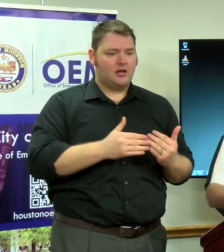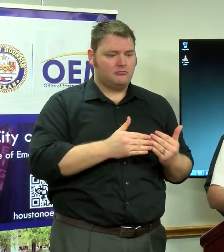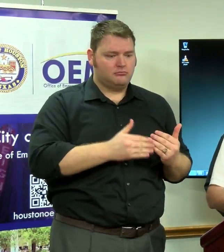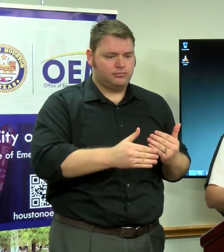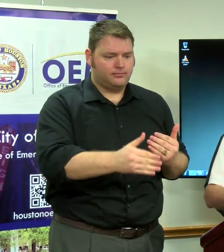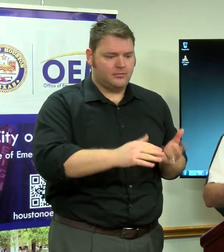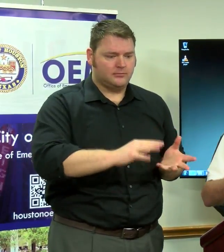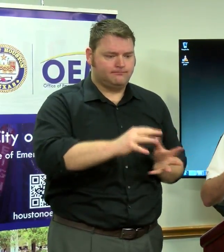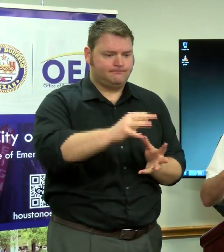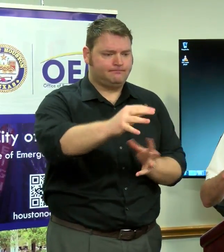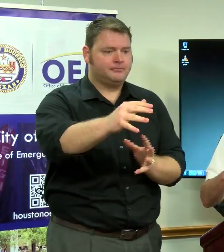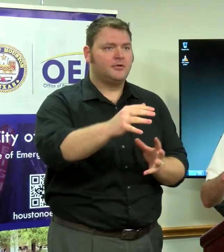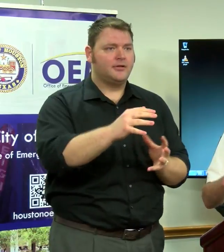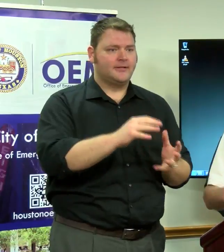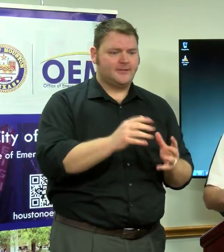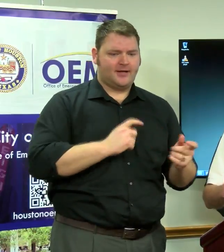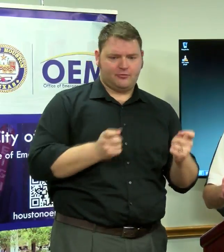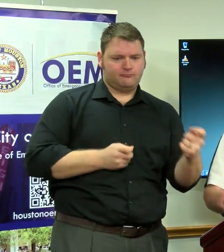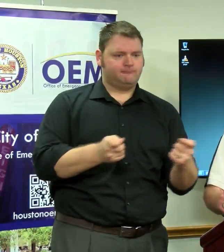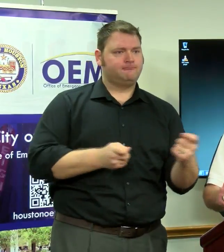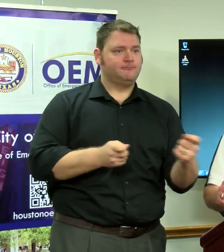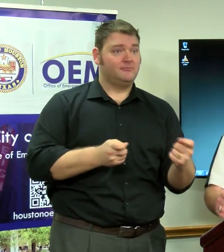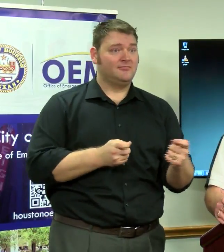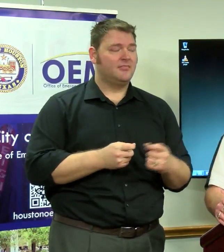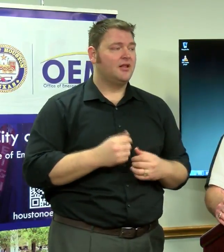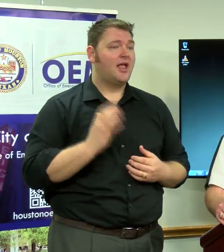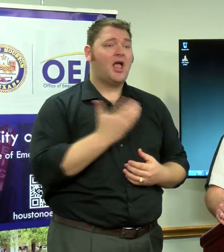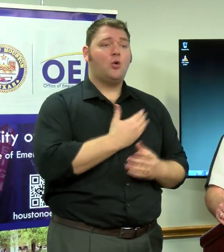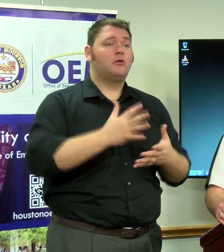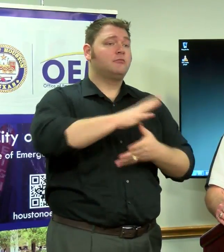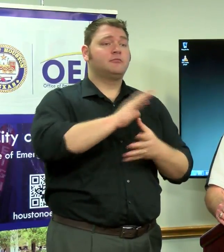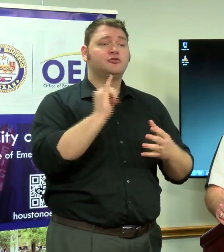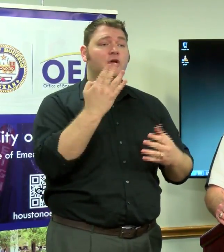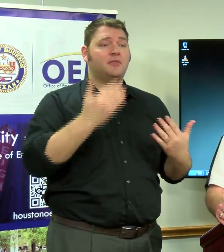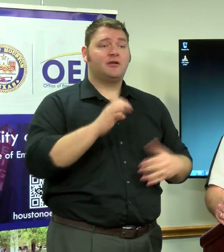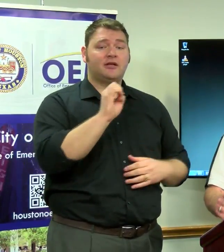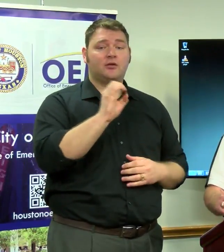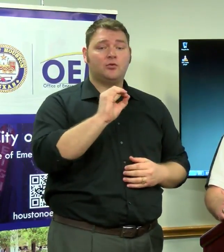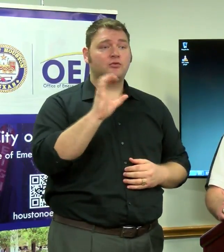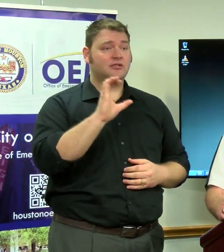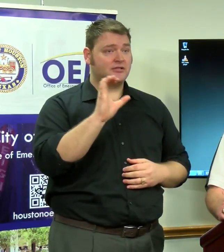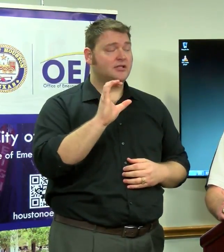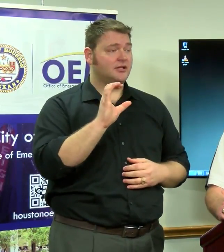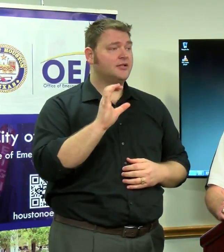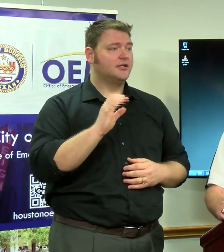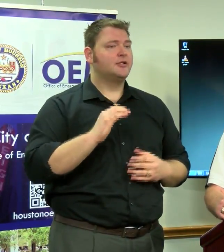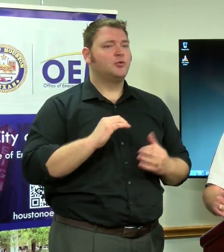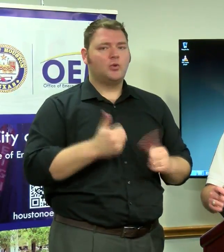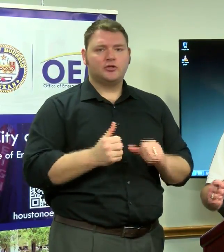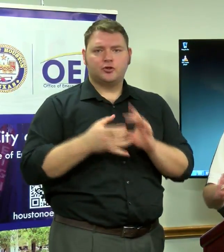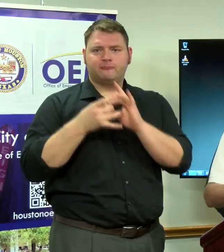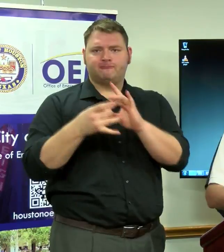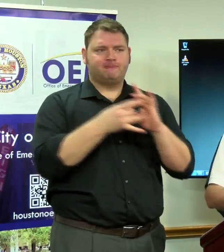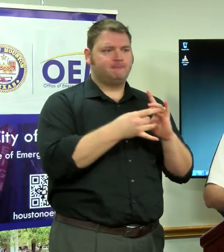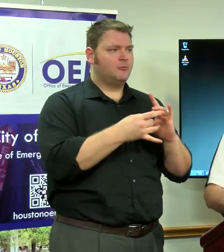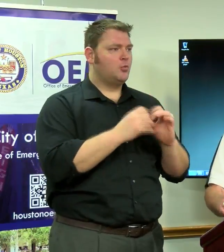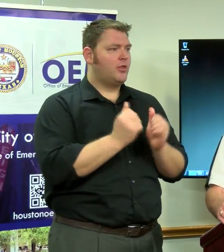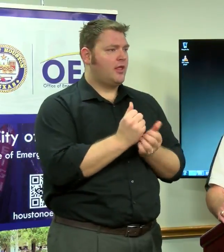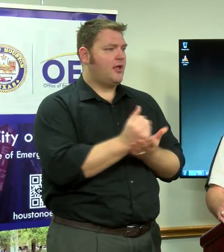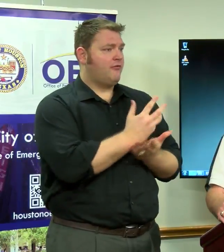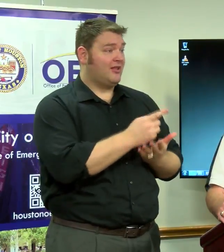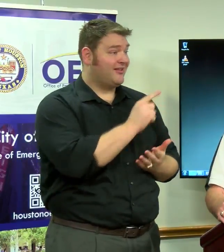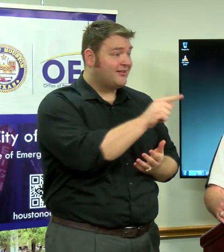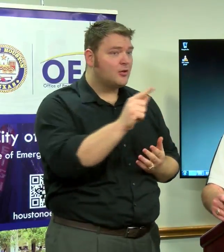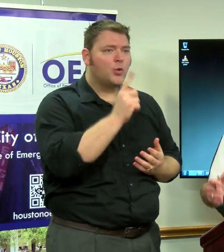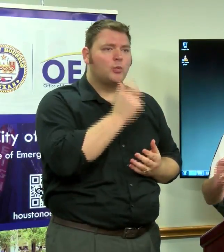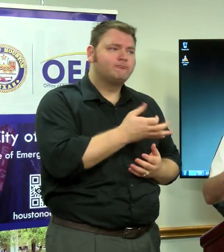all of our partners in. Our departments are experts at doing what they do. We're in a situation where we have to coordinate all those